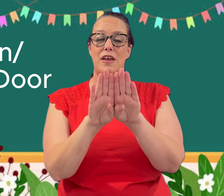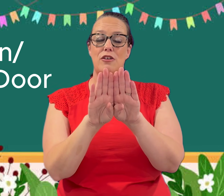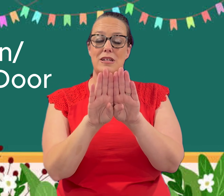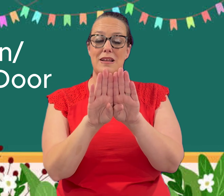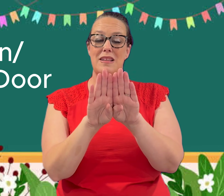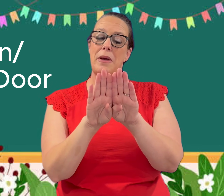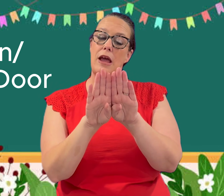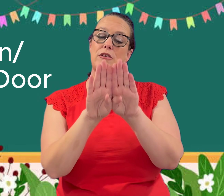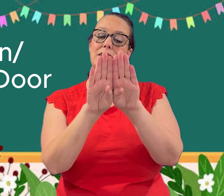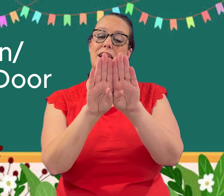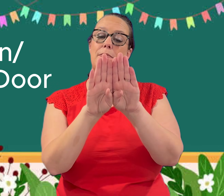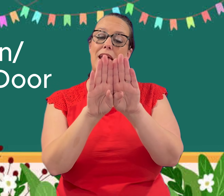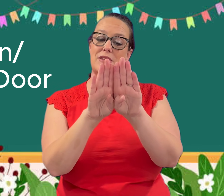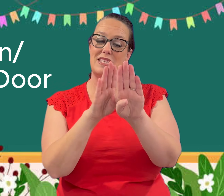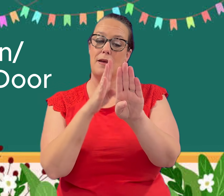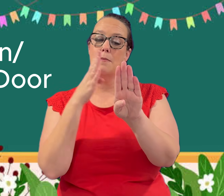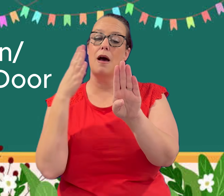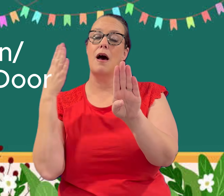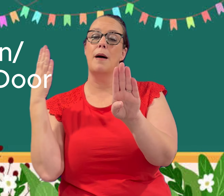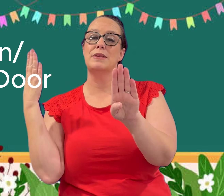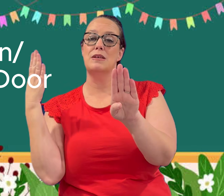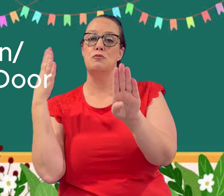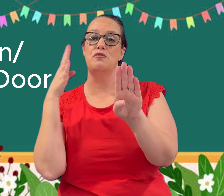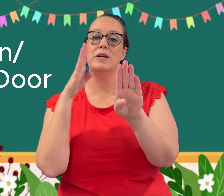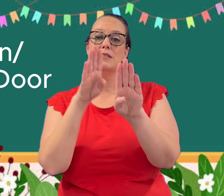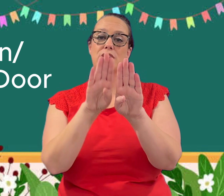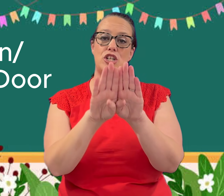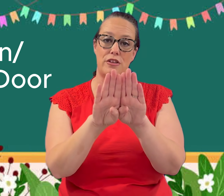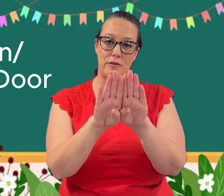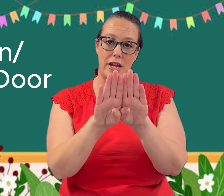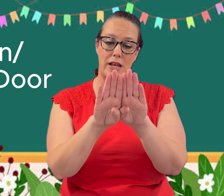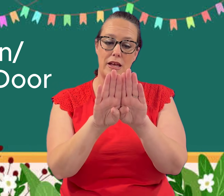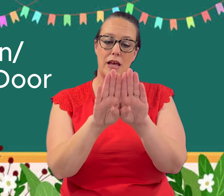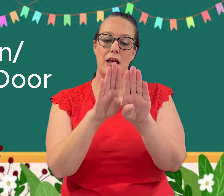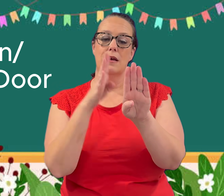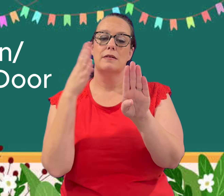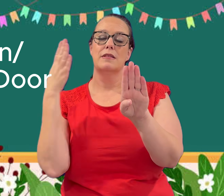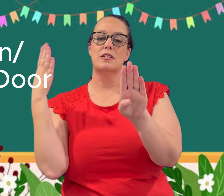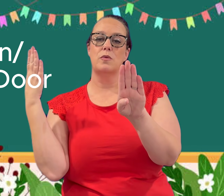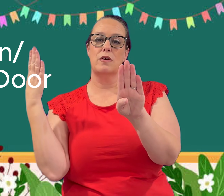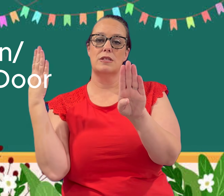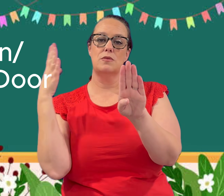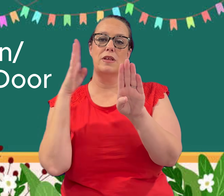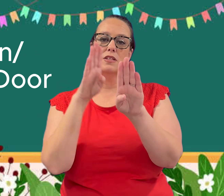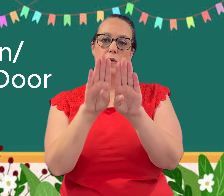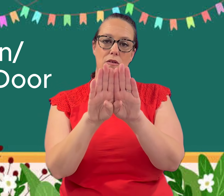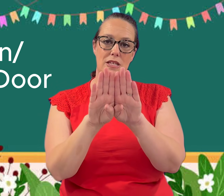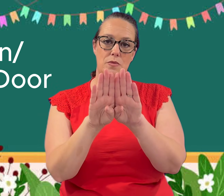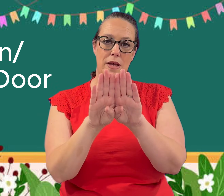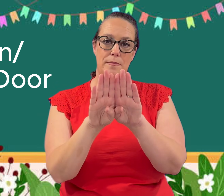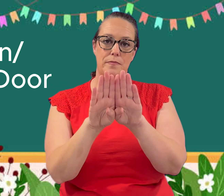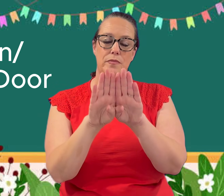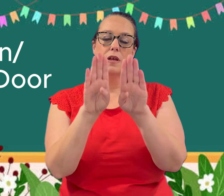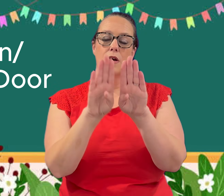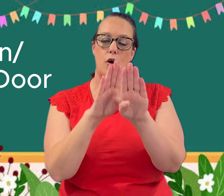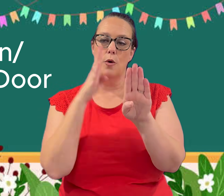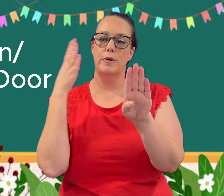are paired the same. They have the same opposite movements of each other, right? This one goes this way, this one goes this way. Open